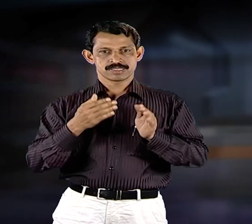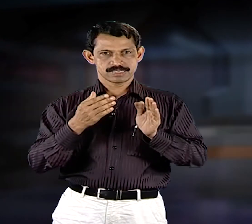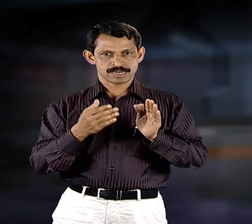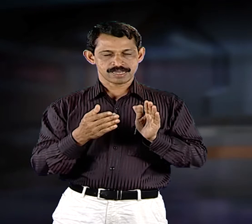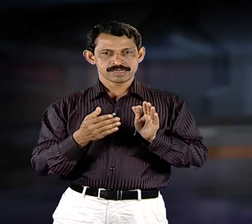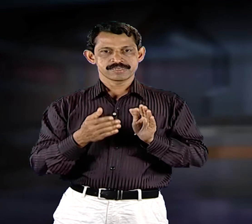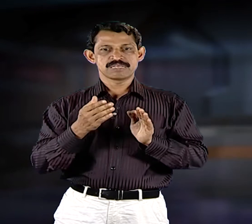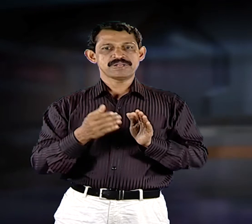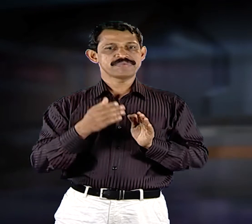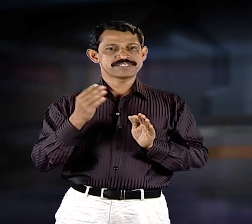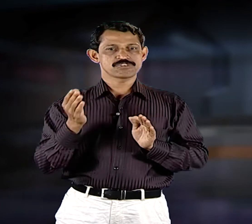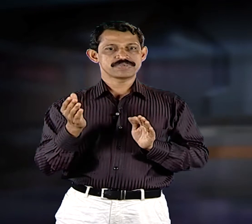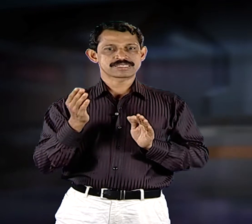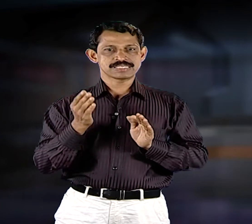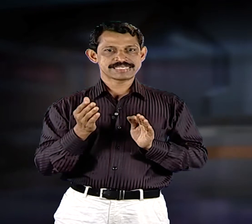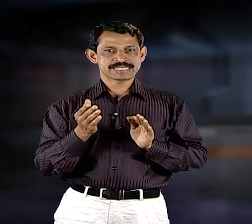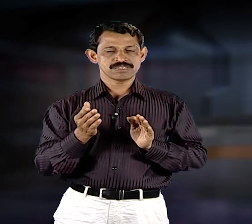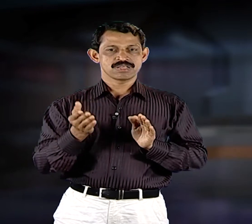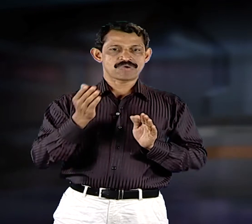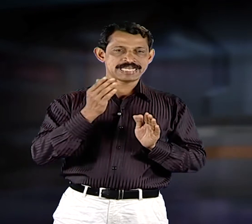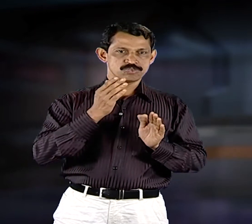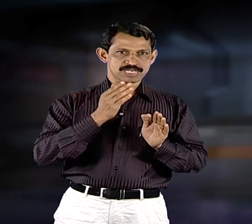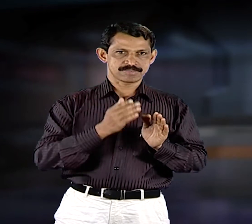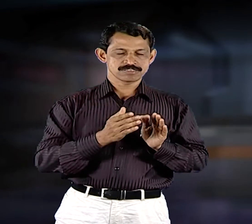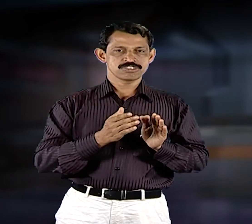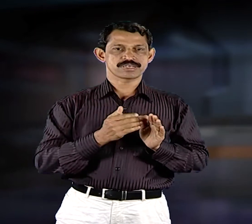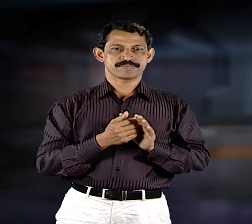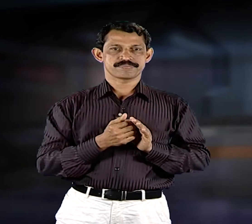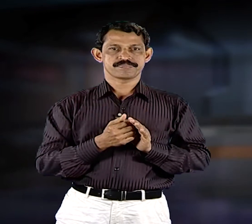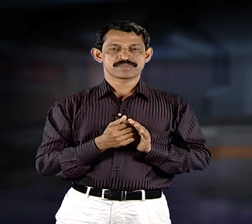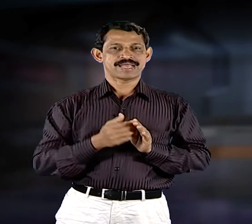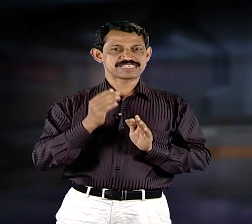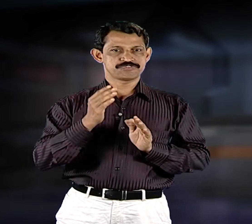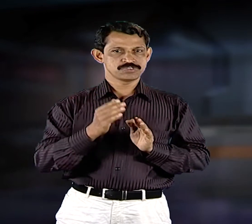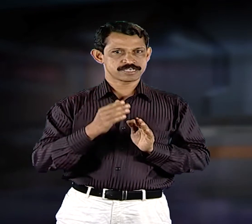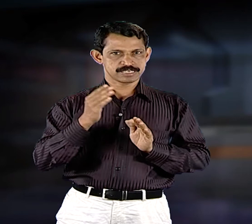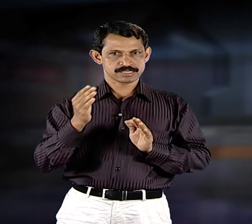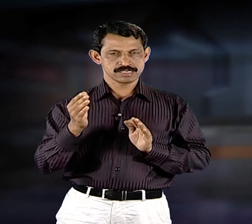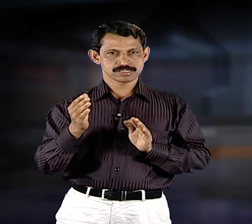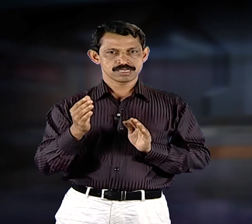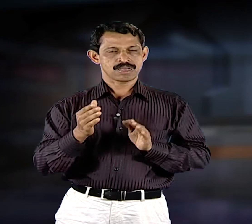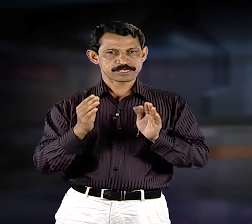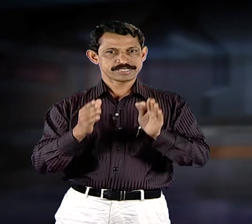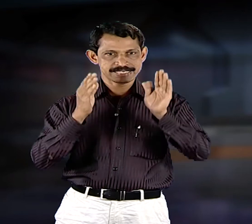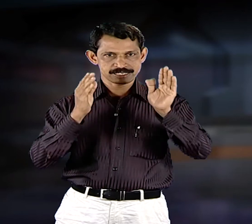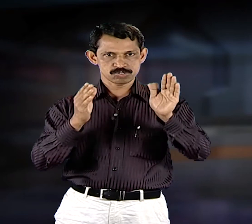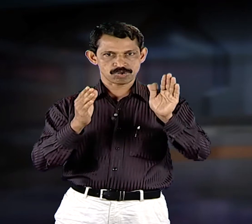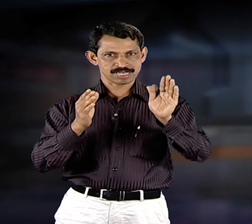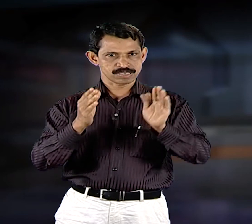There are different ways of inculcating values among children. As future teachers, are you eager to know about the